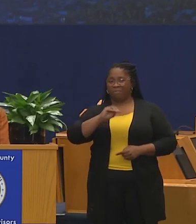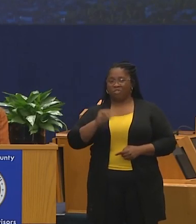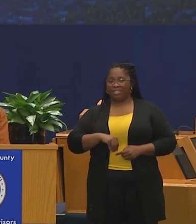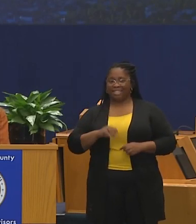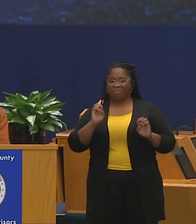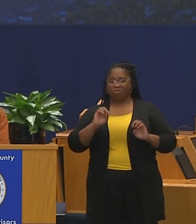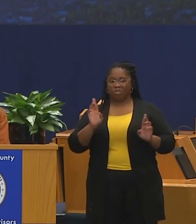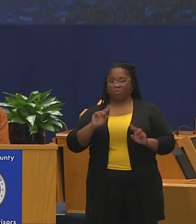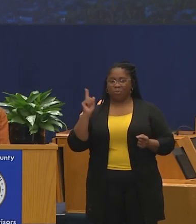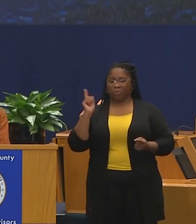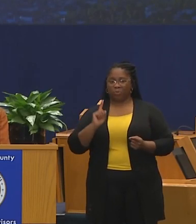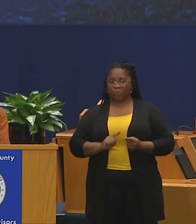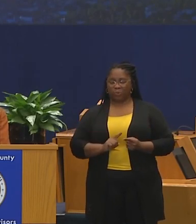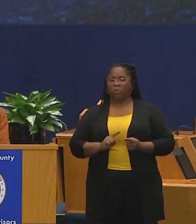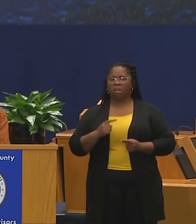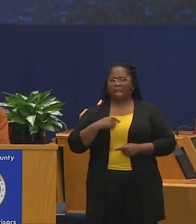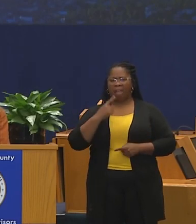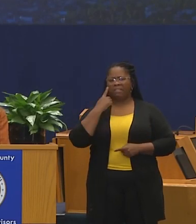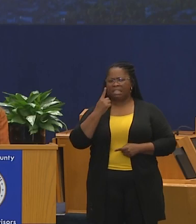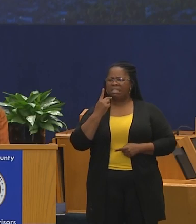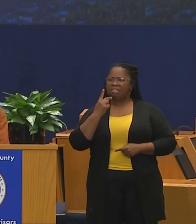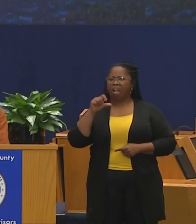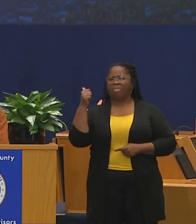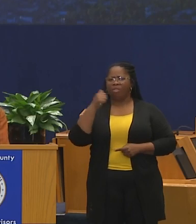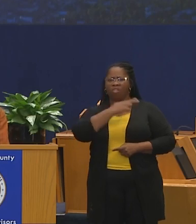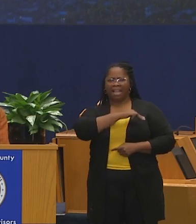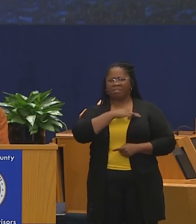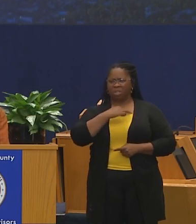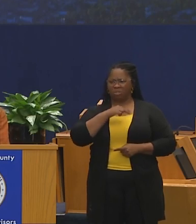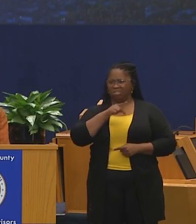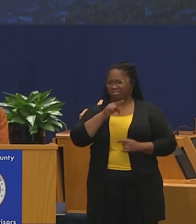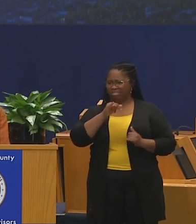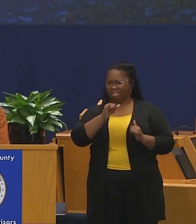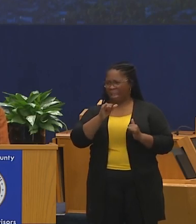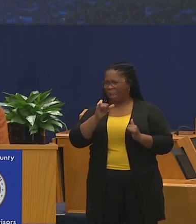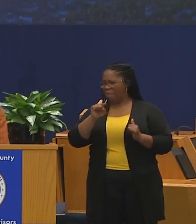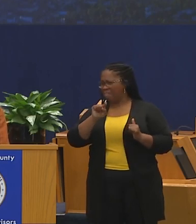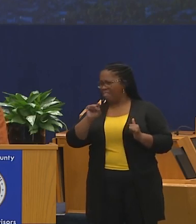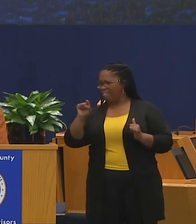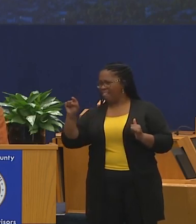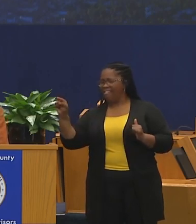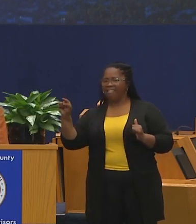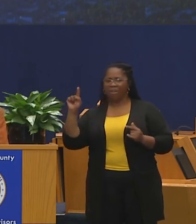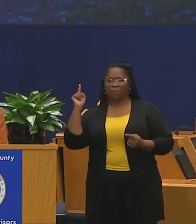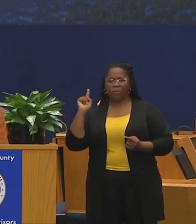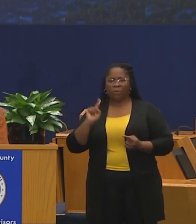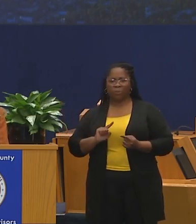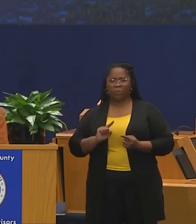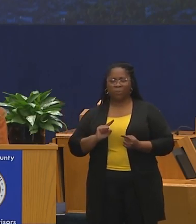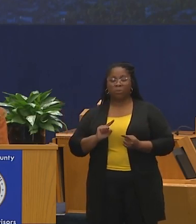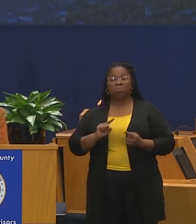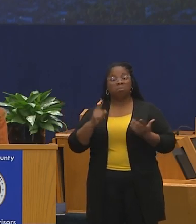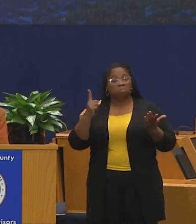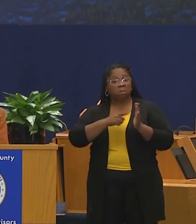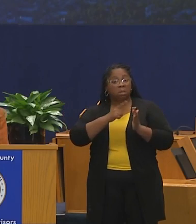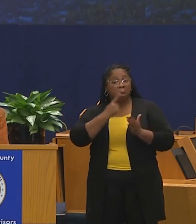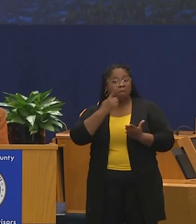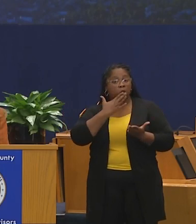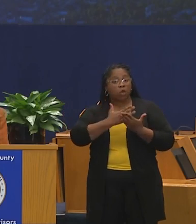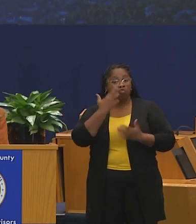And I've seen several other trends in other private hospitals that are similar. Sometimes this is for good reasons. We